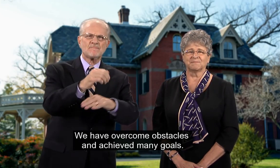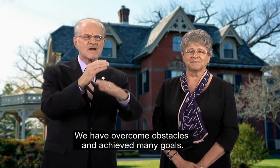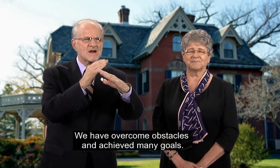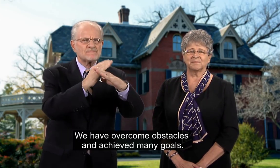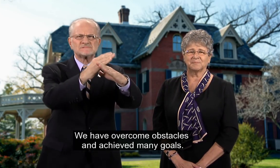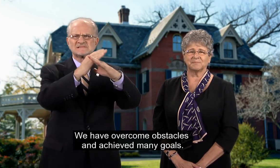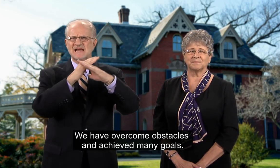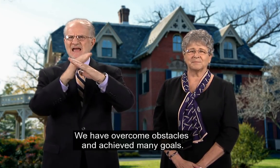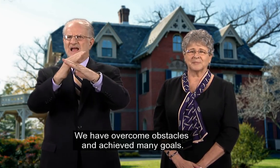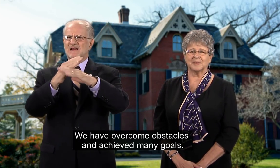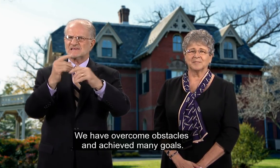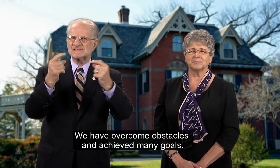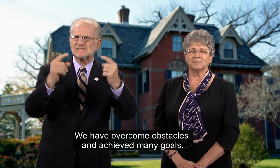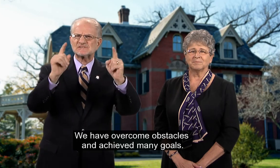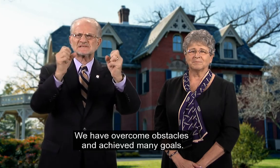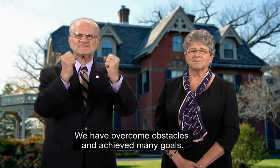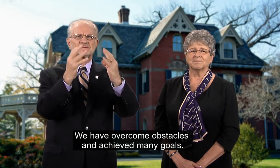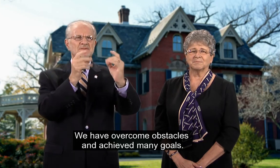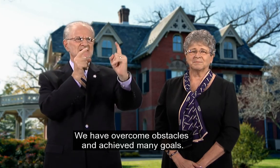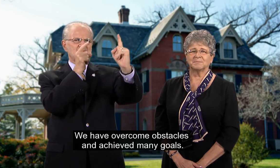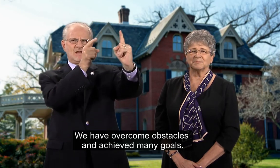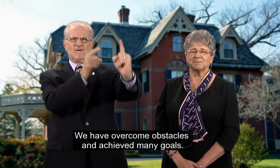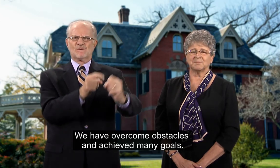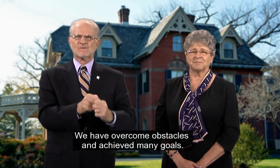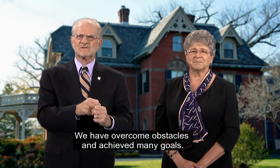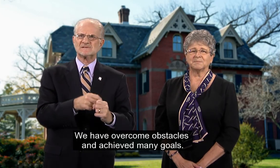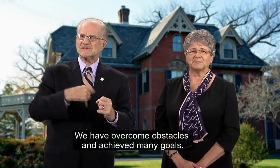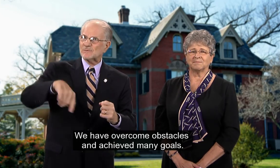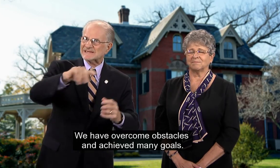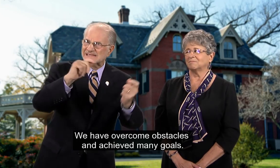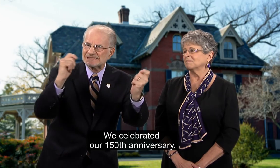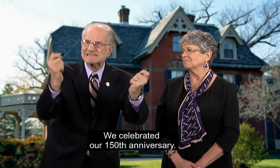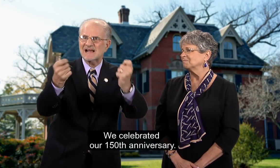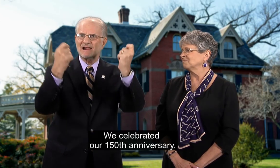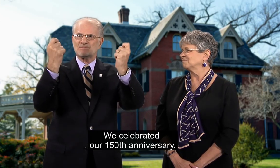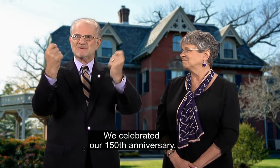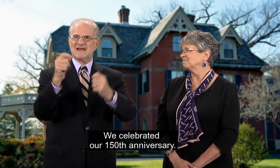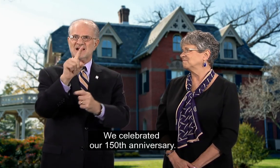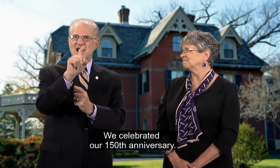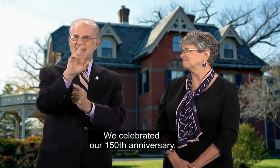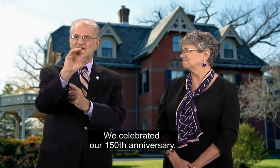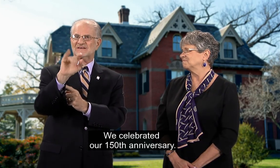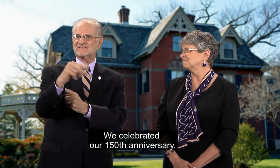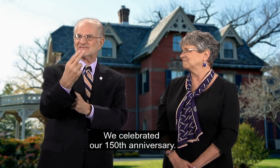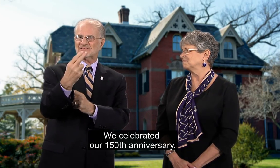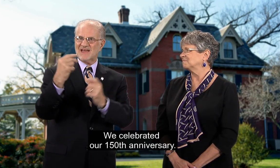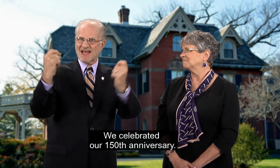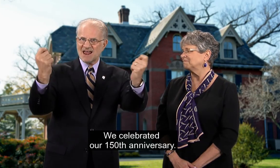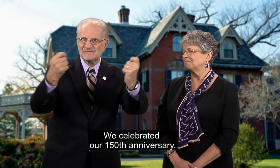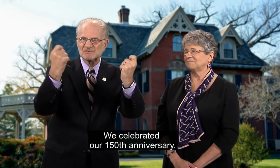obstacles and achieved many goals. We celebrated our 150th anniversary.